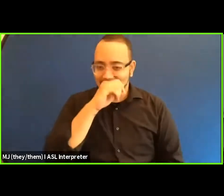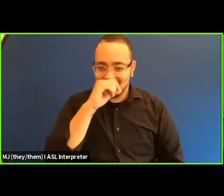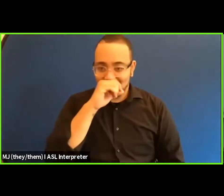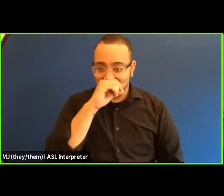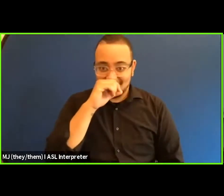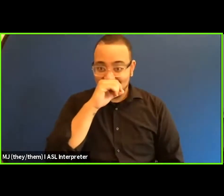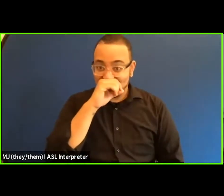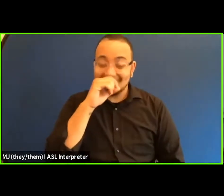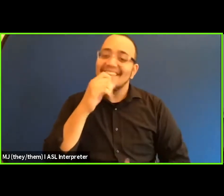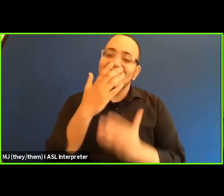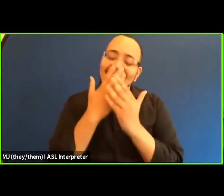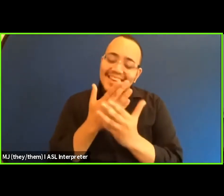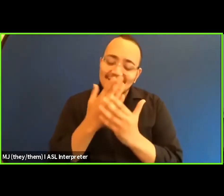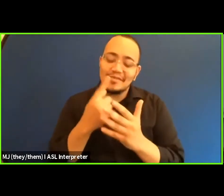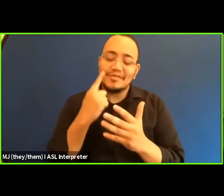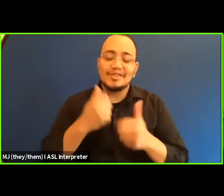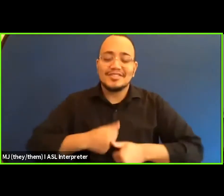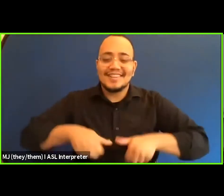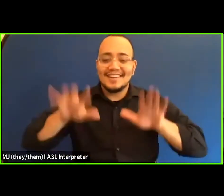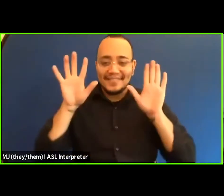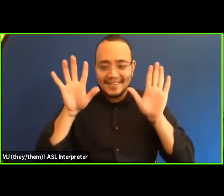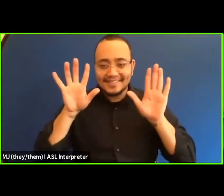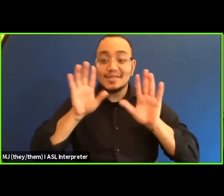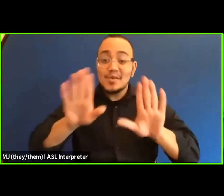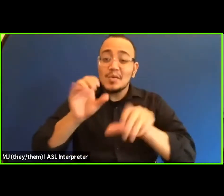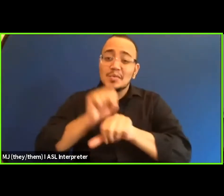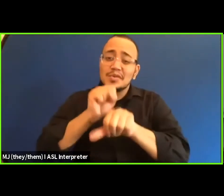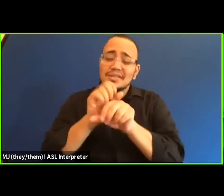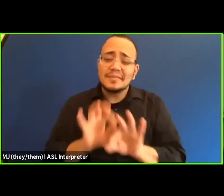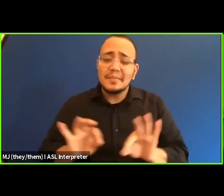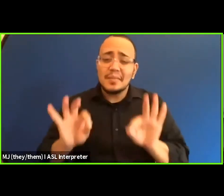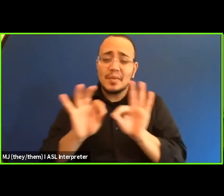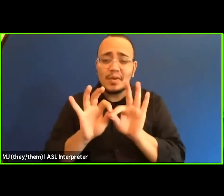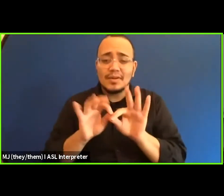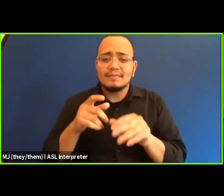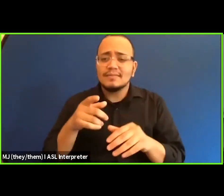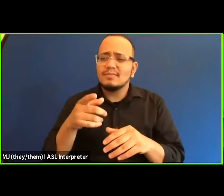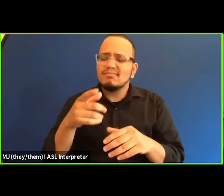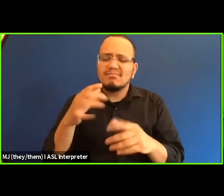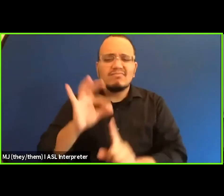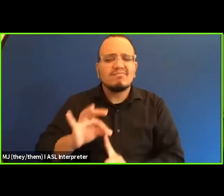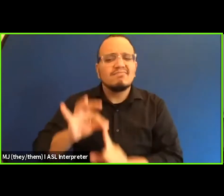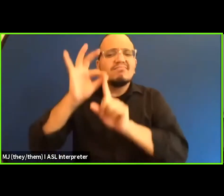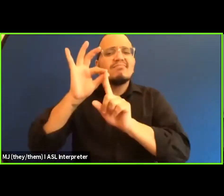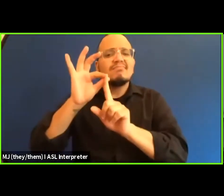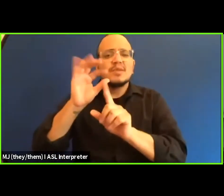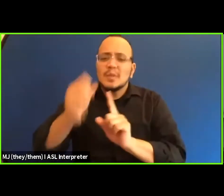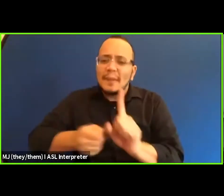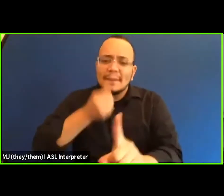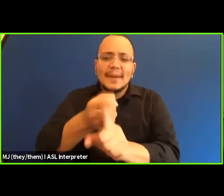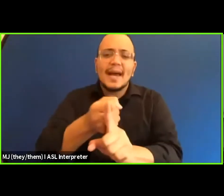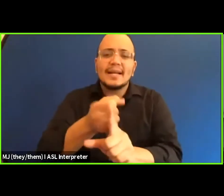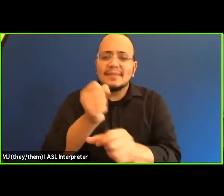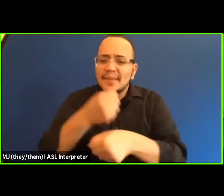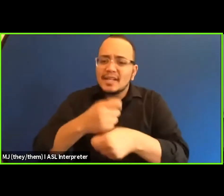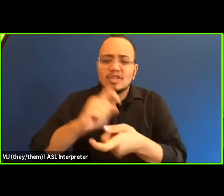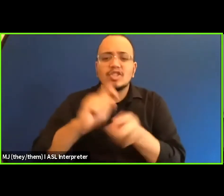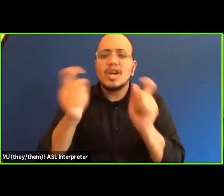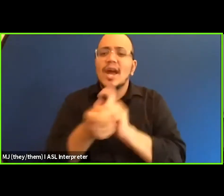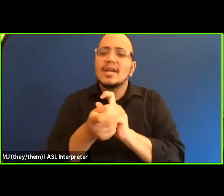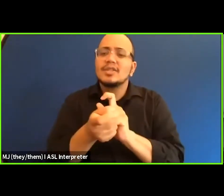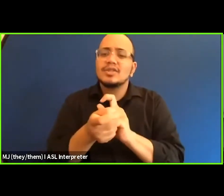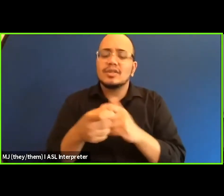We thank you for your sacrifices. Your work is important. You make a difference. Your work makes a difference. Your work impacts